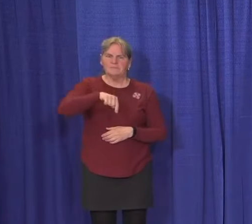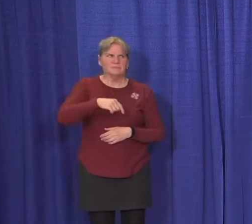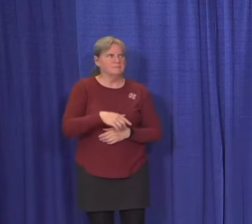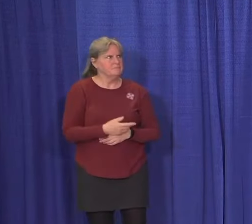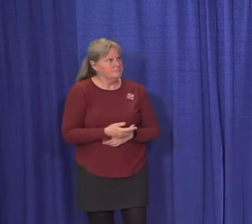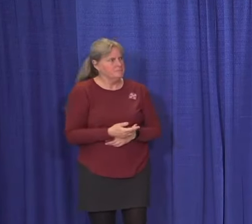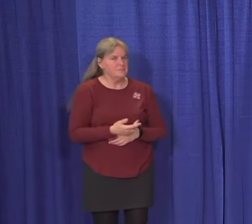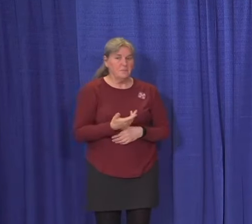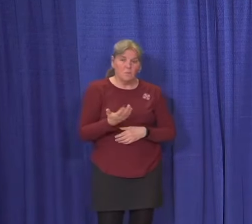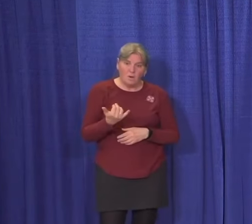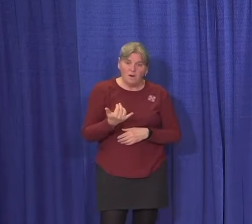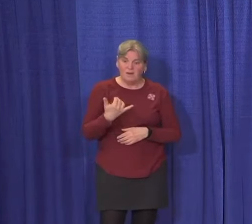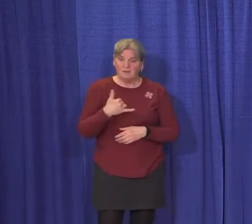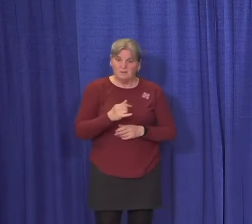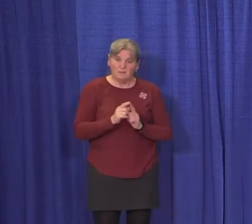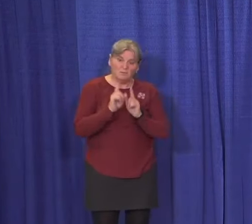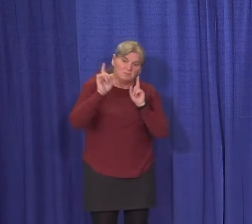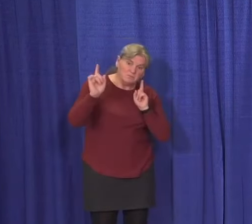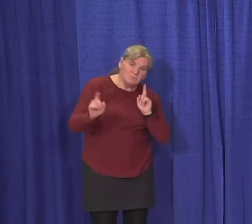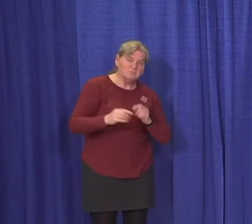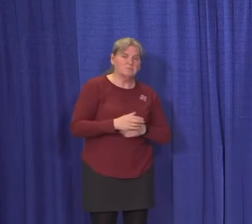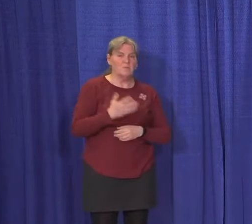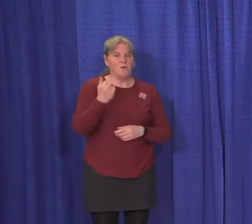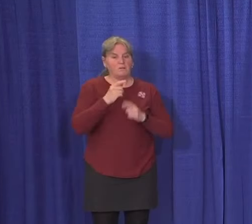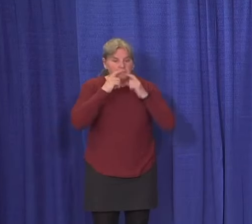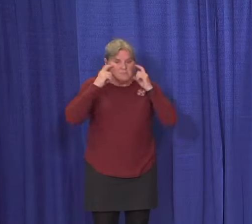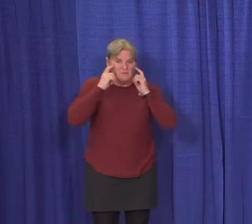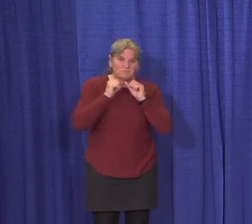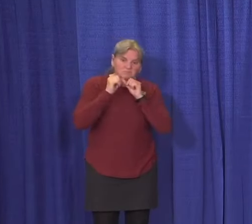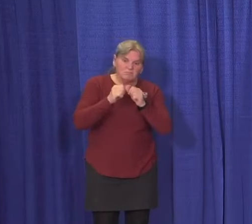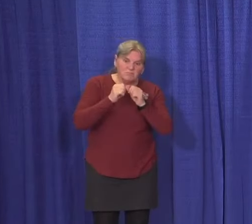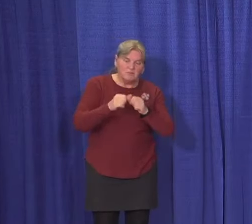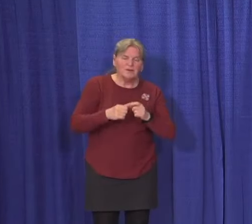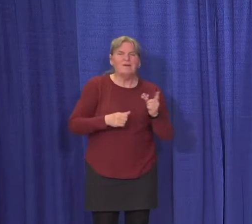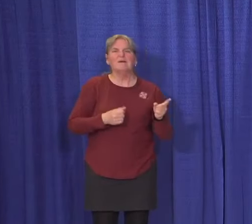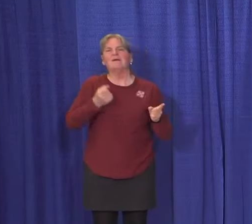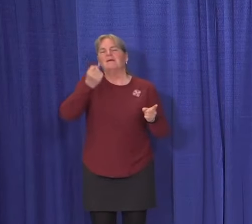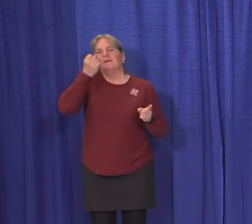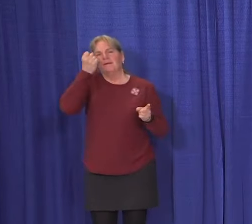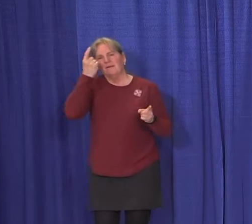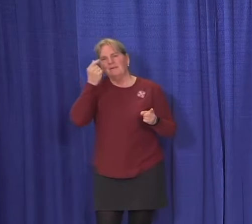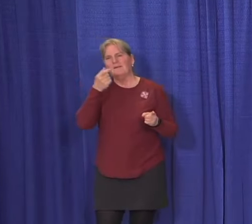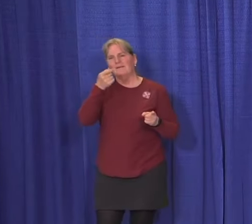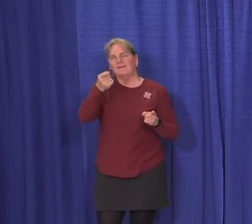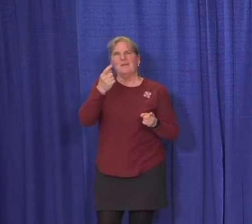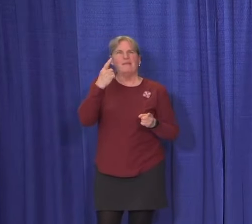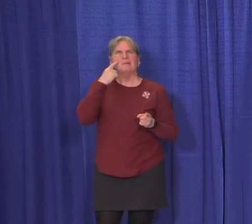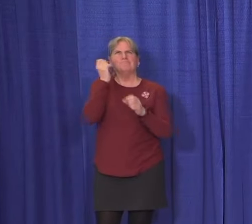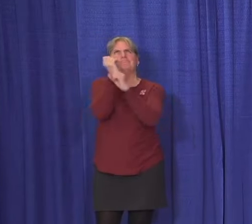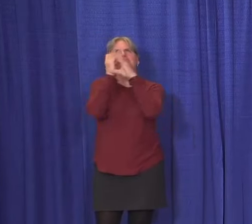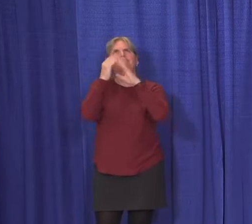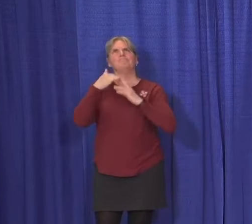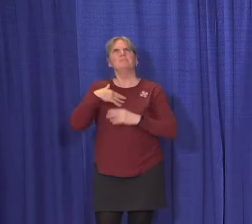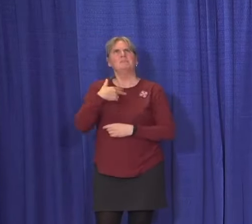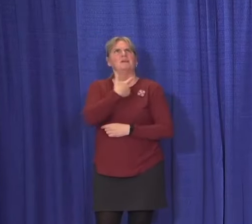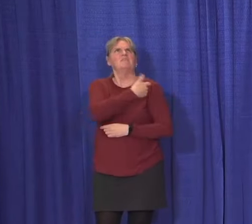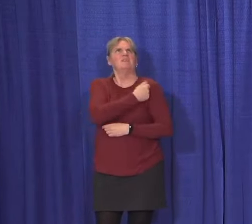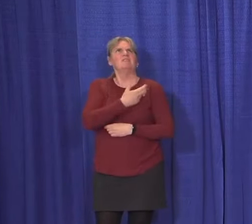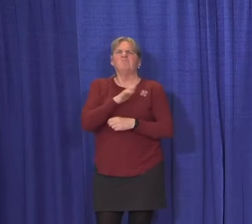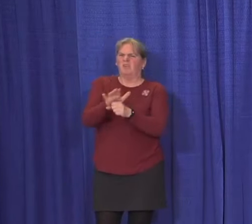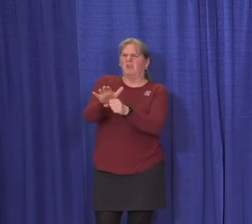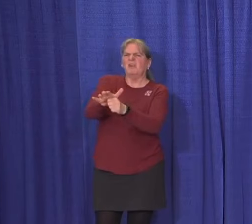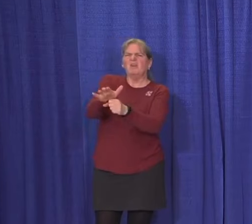why they should maintain distance or wear masks. And I do understand that people think if they are vaccinated, that should be